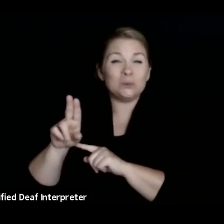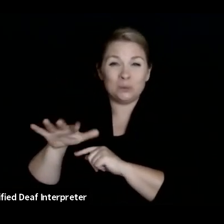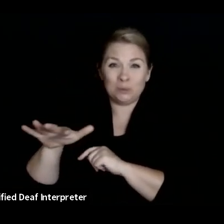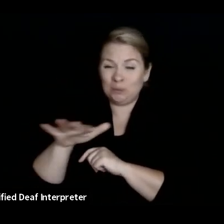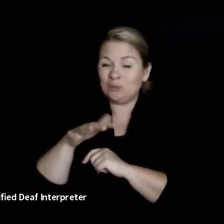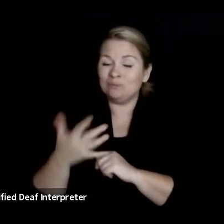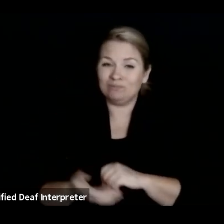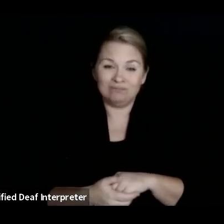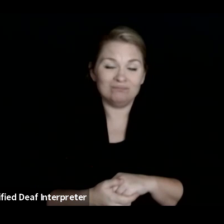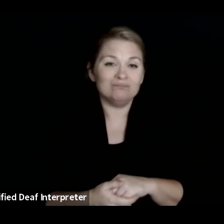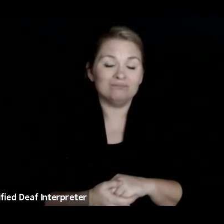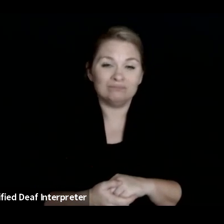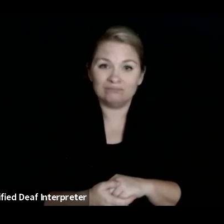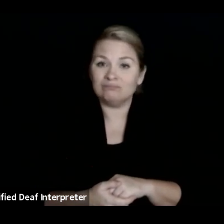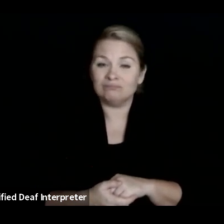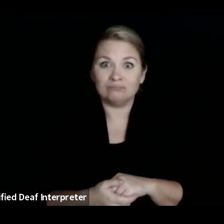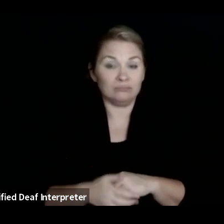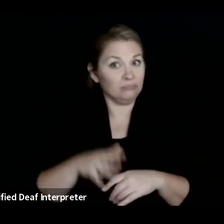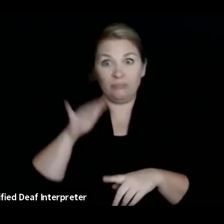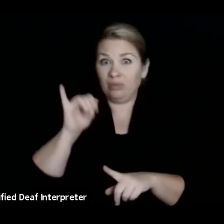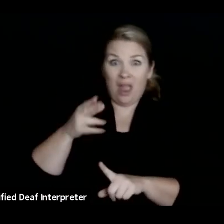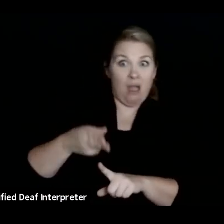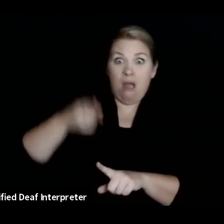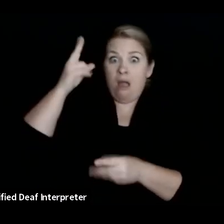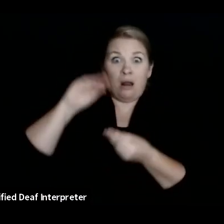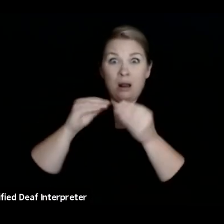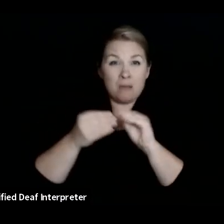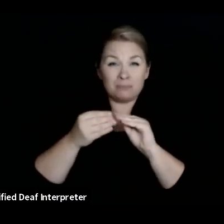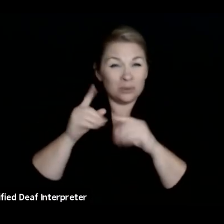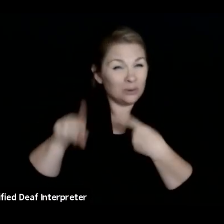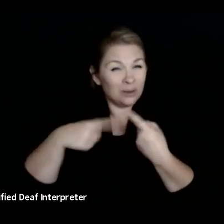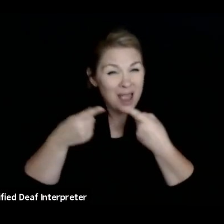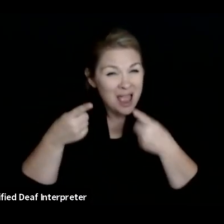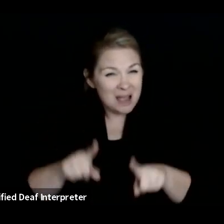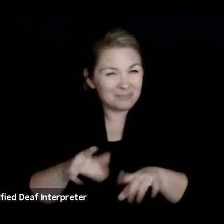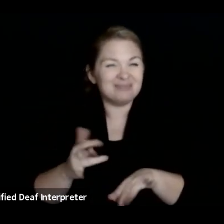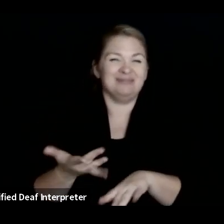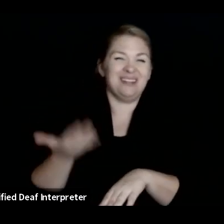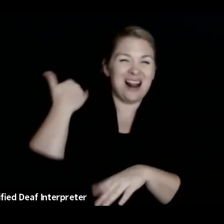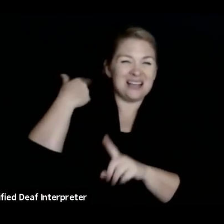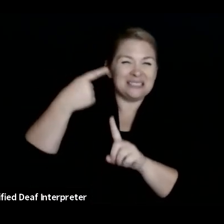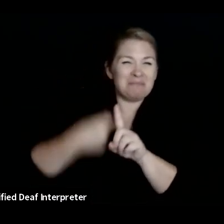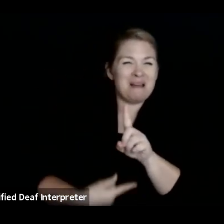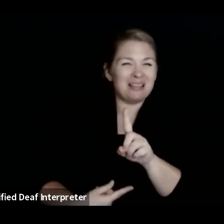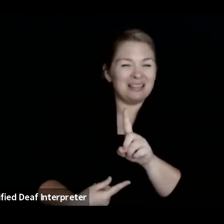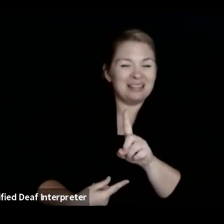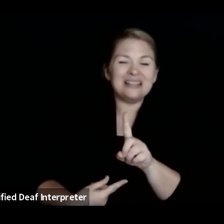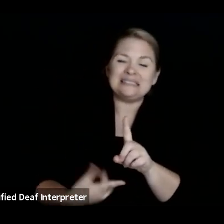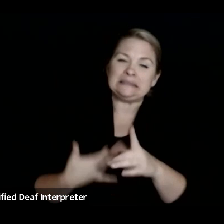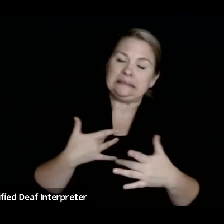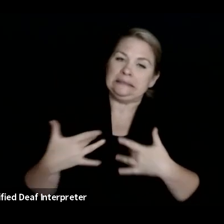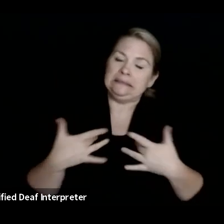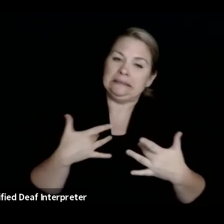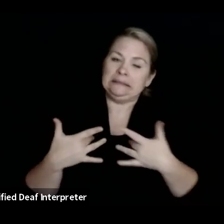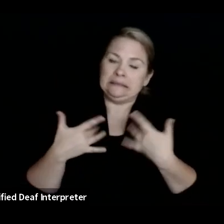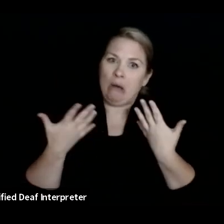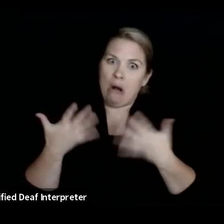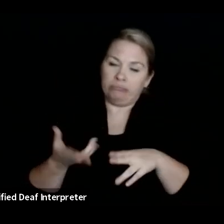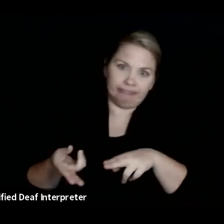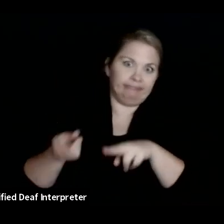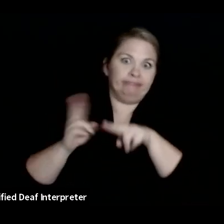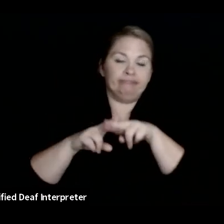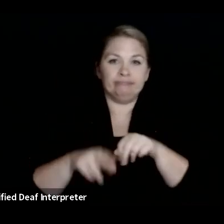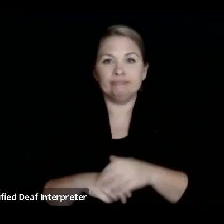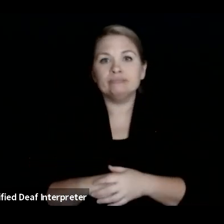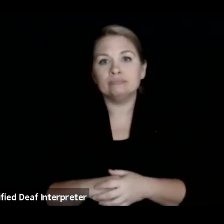ago. Another concern is that there were 83 new cases in the long-term care sector yesterday,